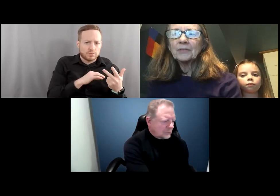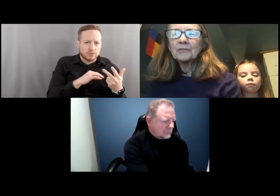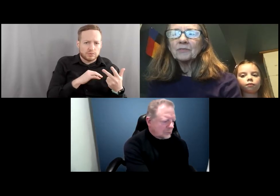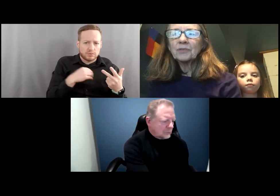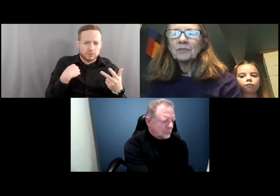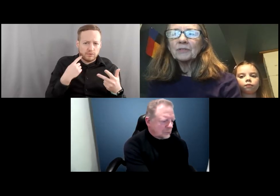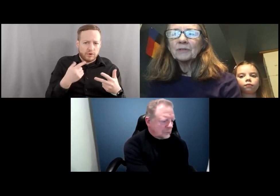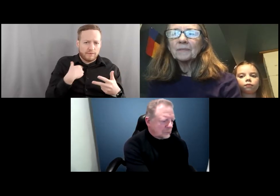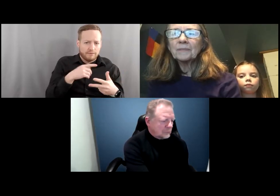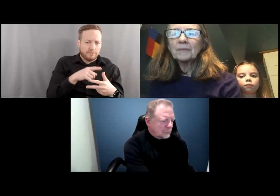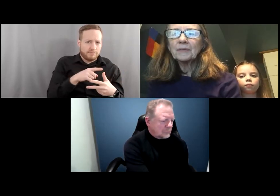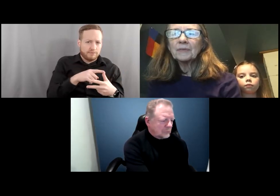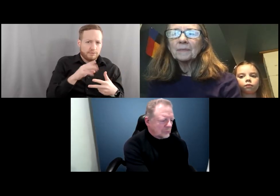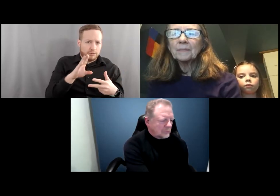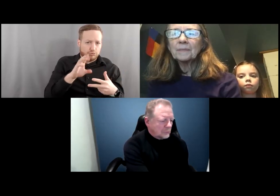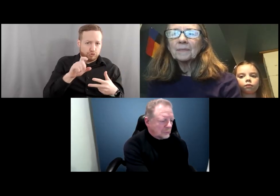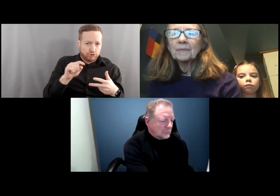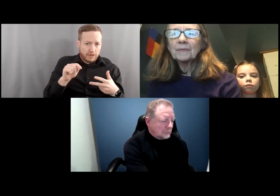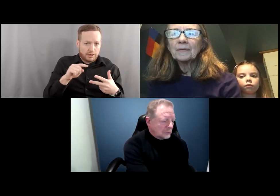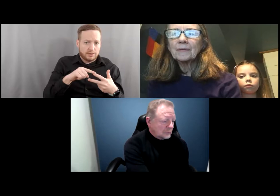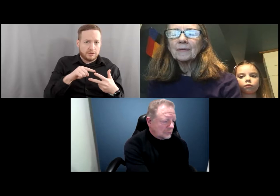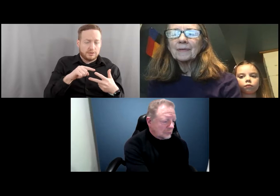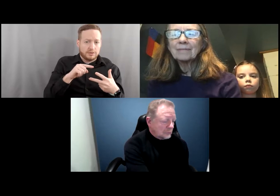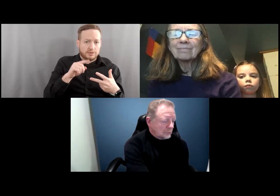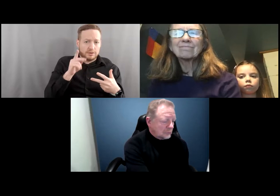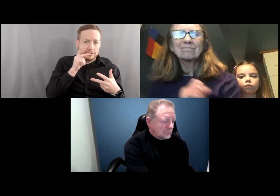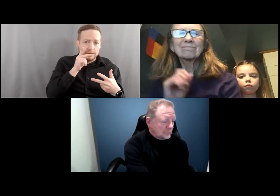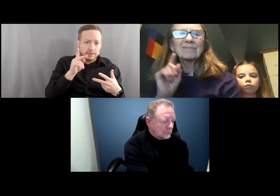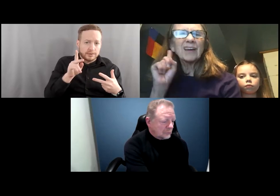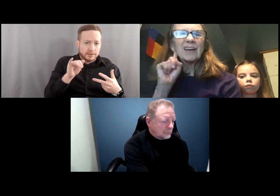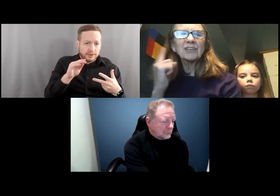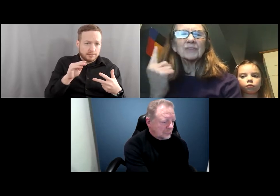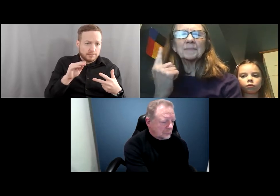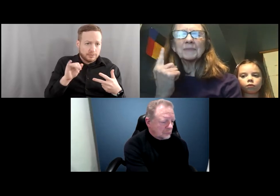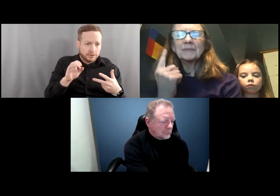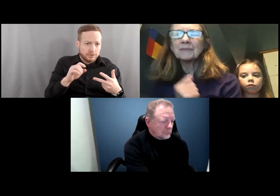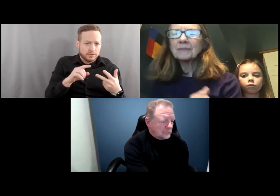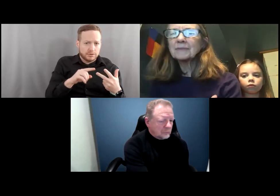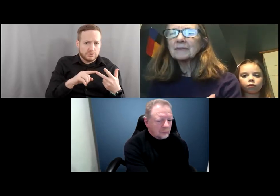Who else has voted? Yeah. Yeah.